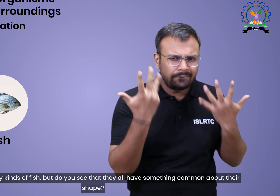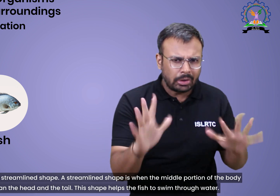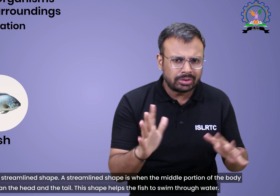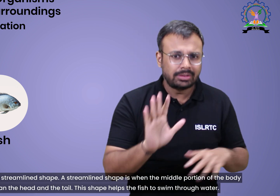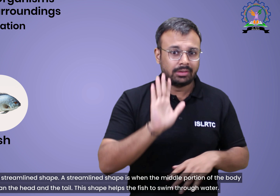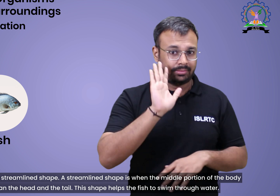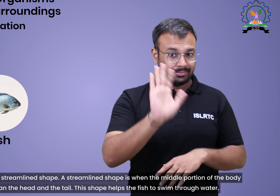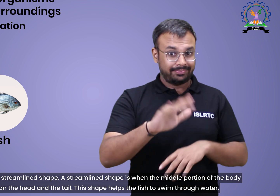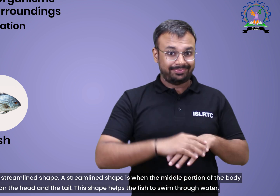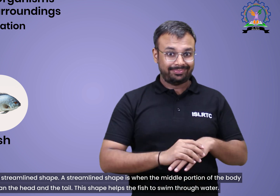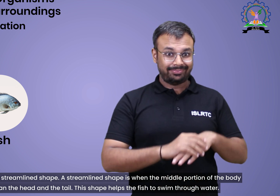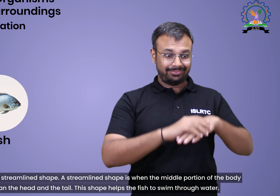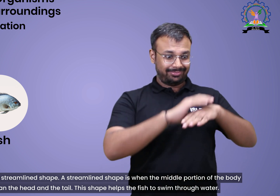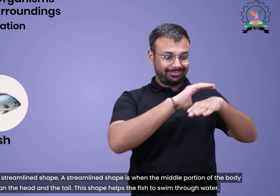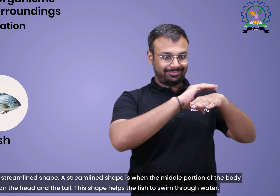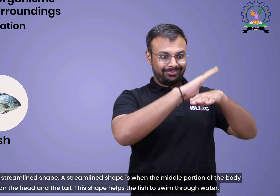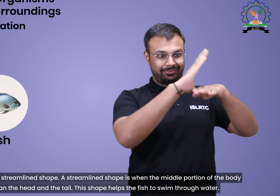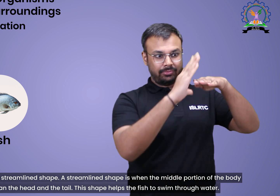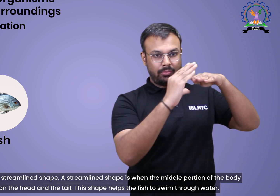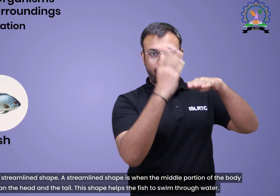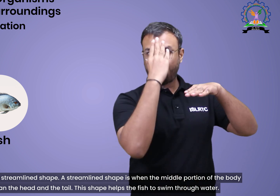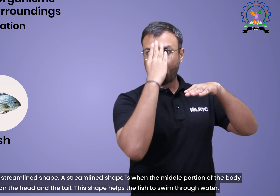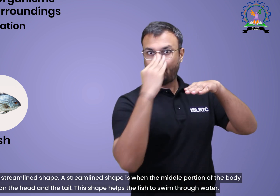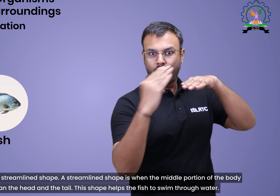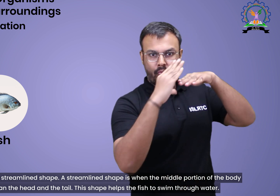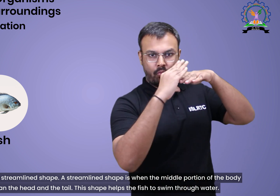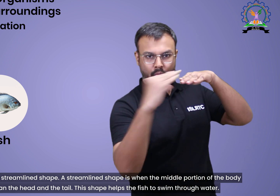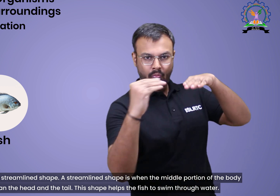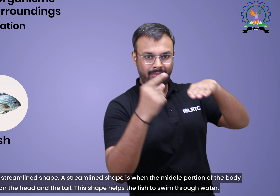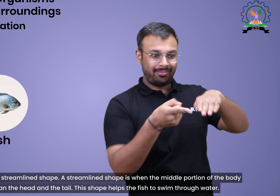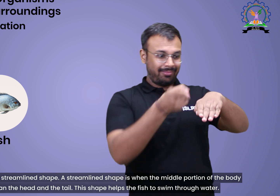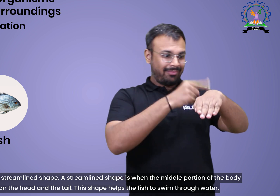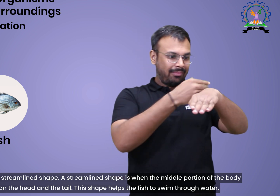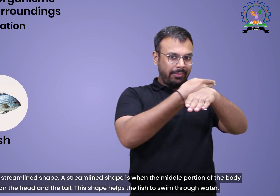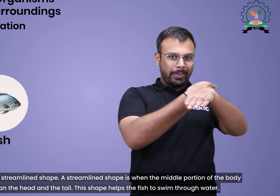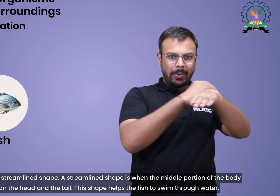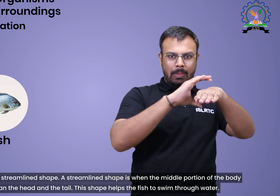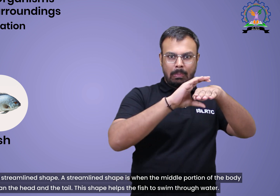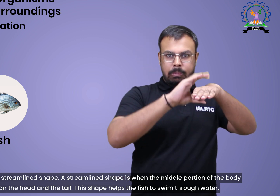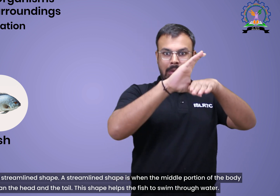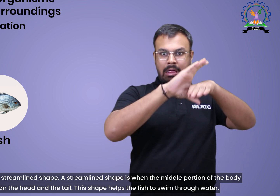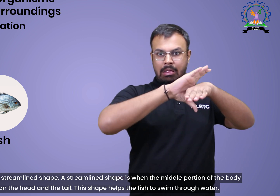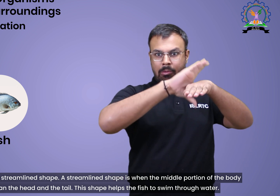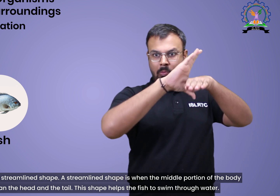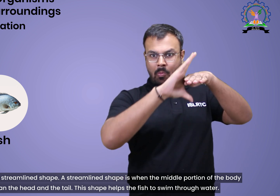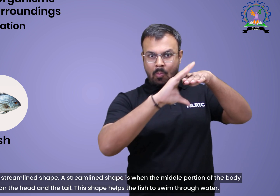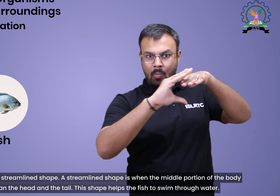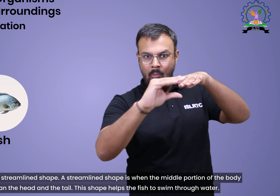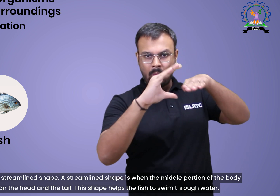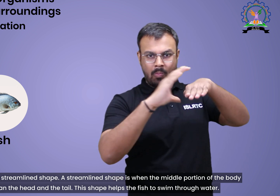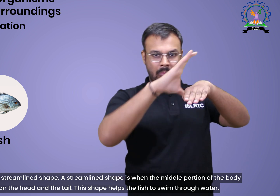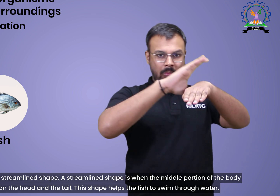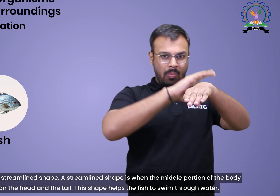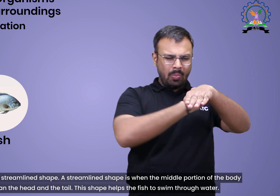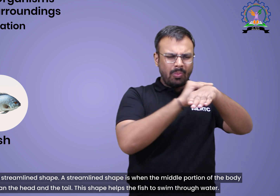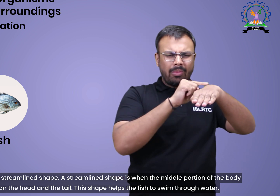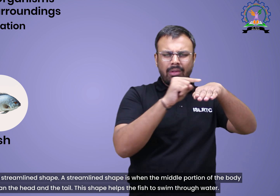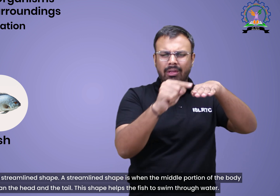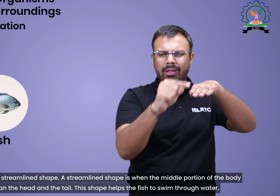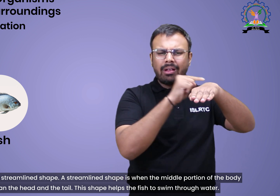All of them have a streamlined shape. A streamlined shape is when the middle portion of the body is larger than